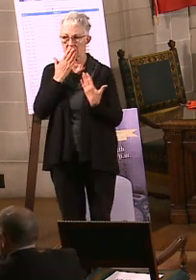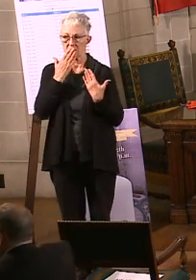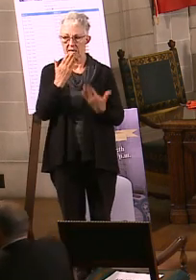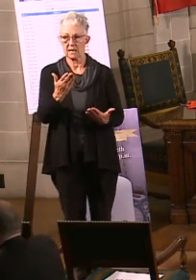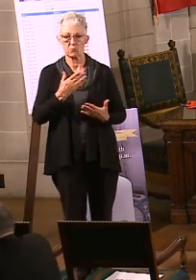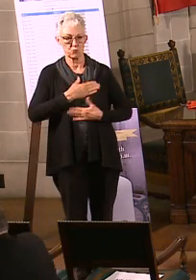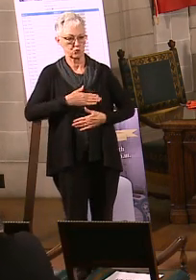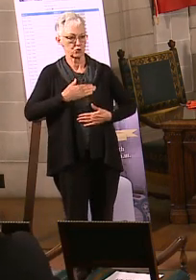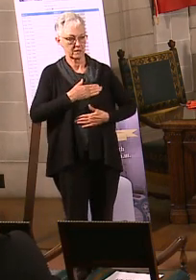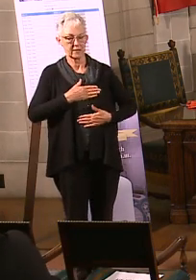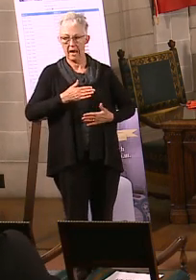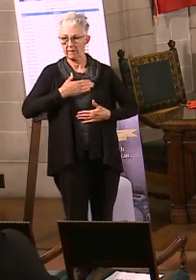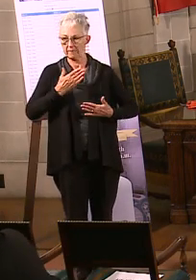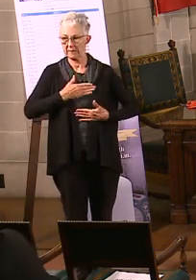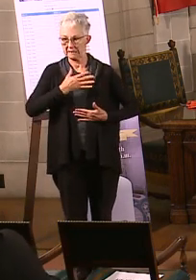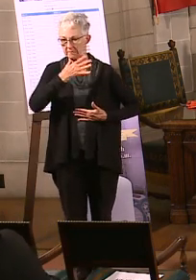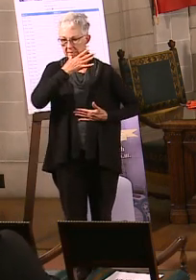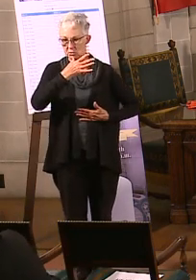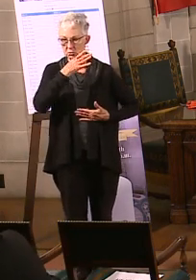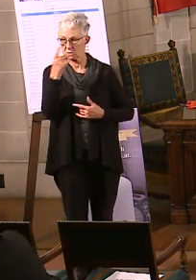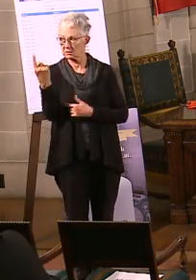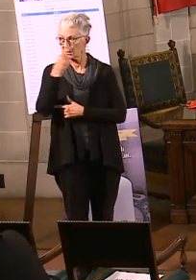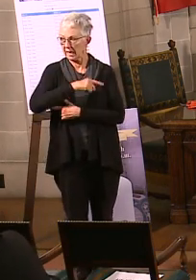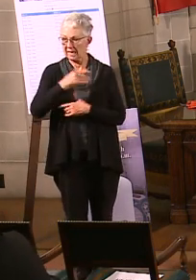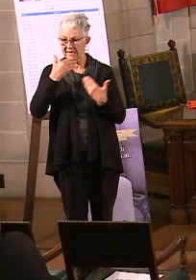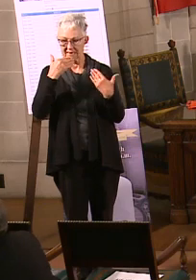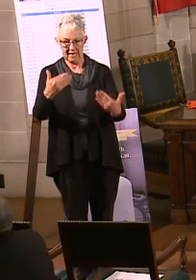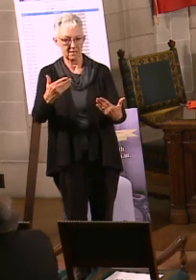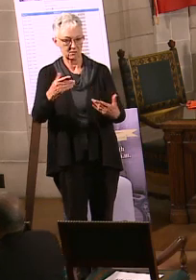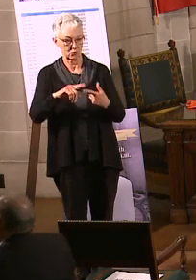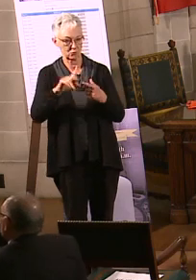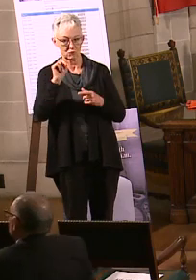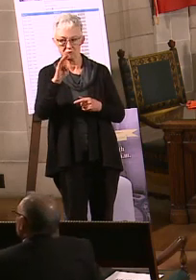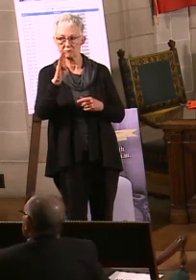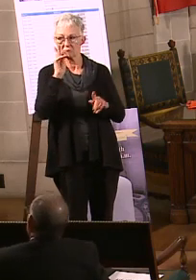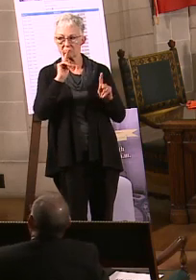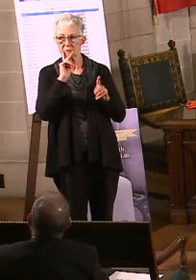much. Appreciate it. I want to say Happy Mother's Day to all the mothers out there. Thank you to all the Nebraskans who are